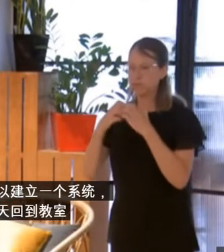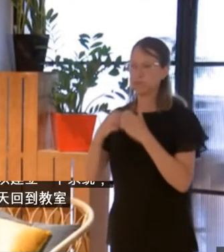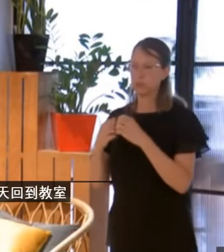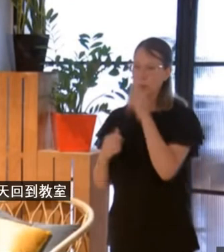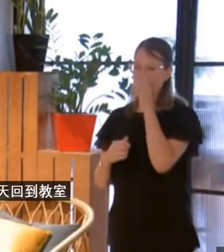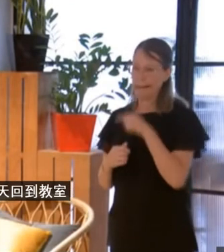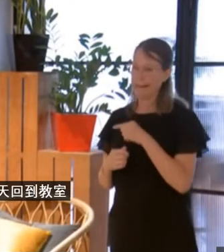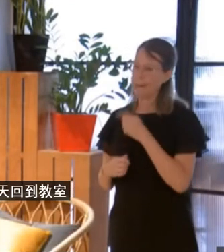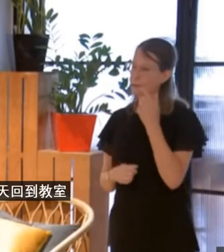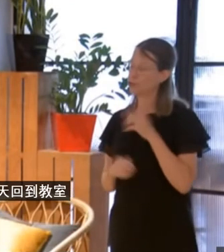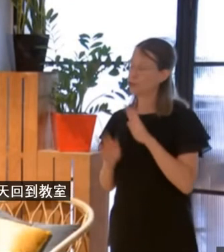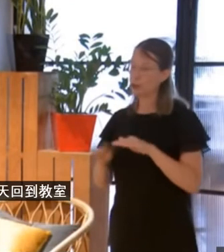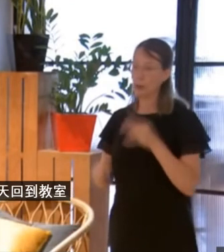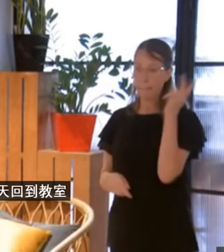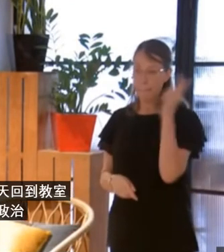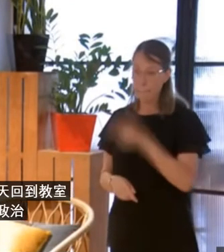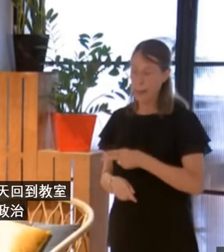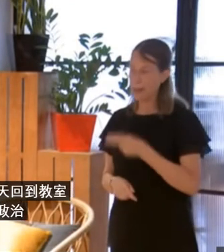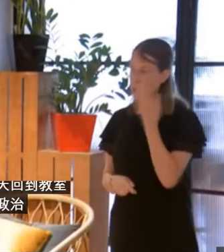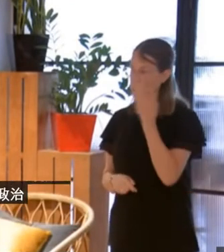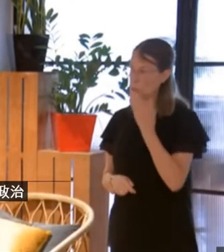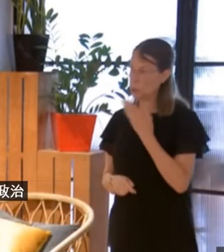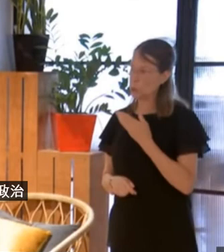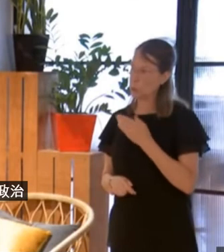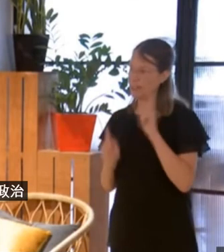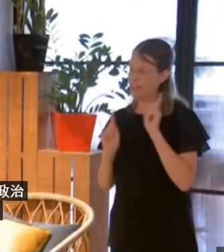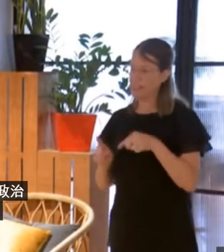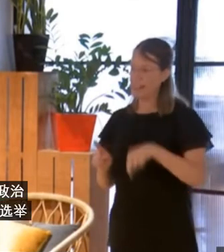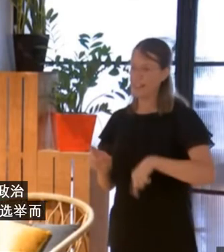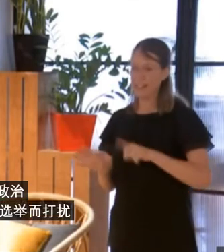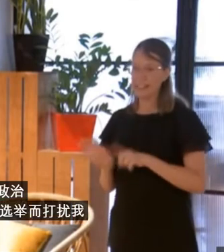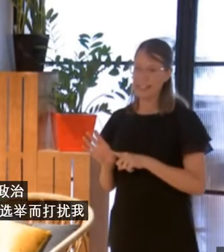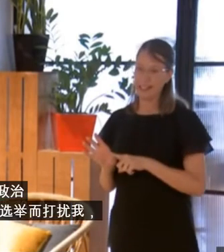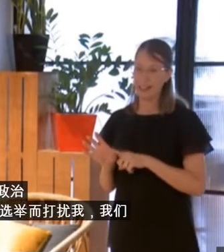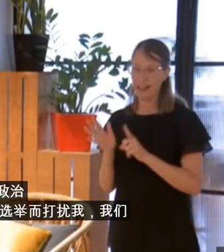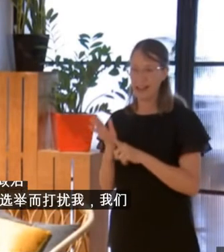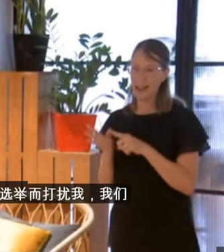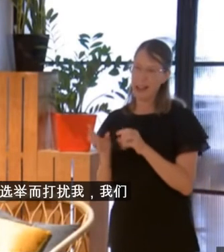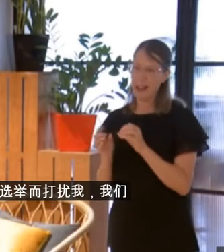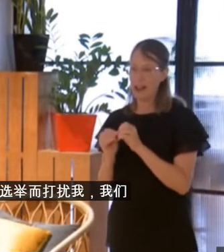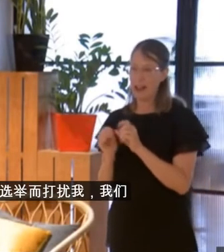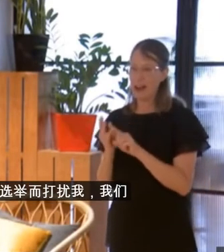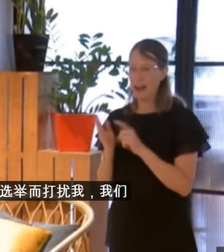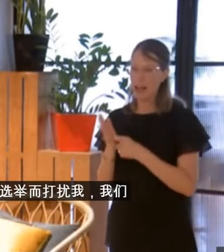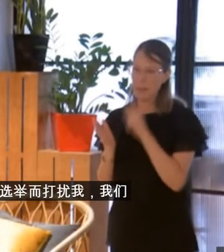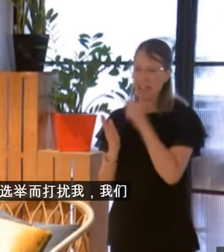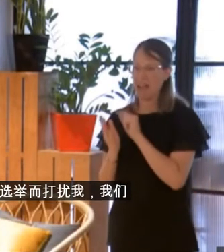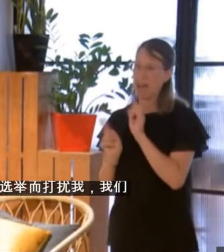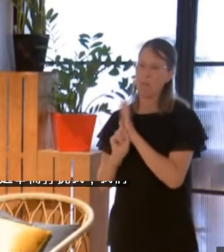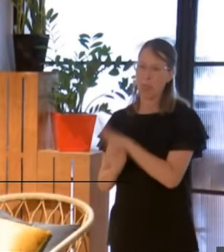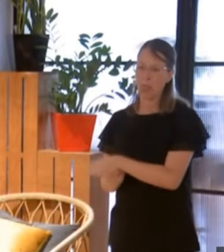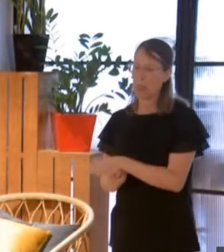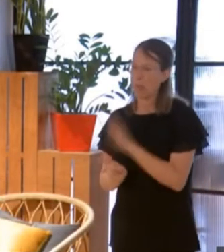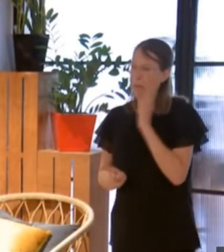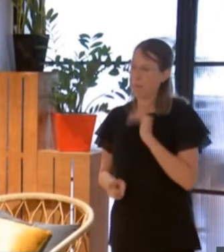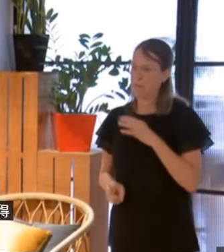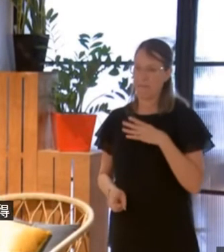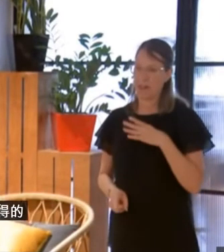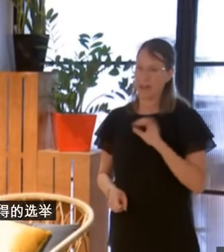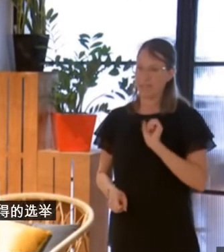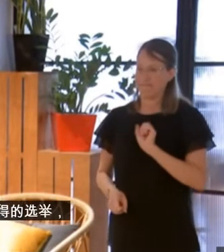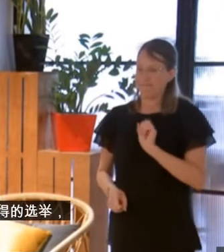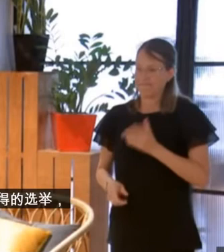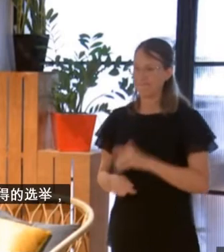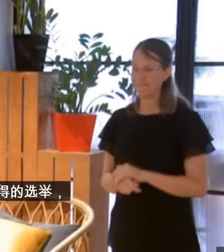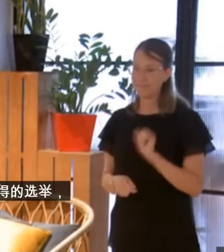back in the classroom on day one. Now, Labor can play politics. That doesn't bother me. By-elections will be by-elections. You get into public